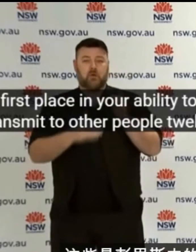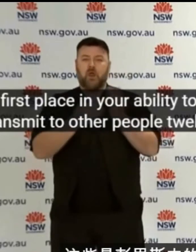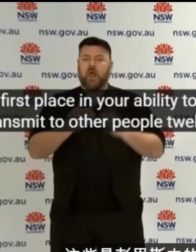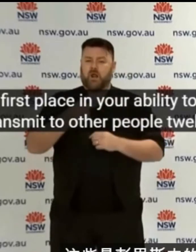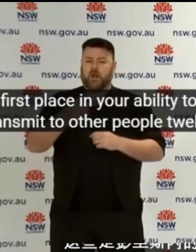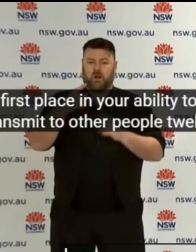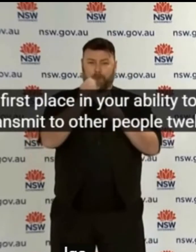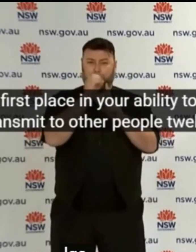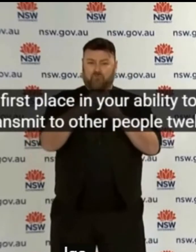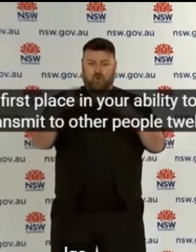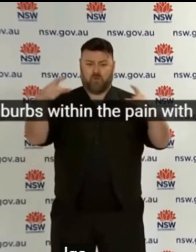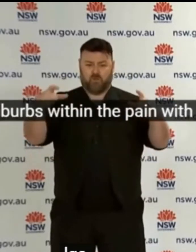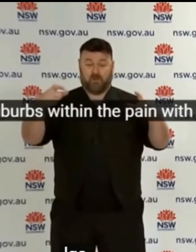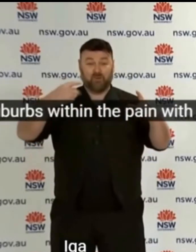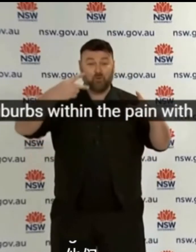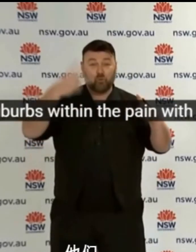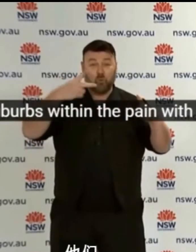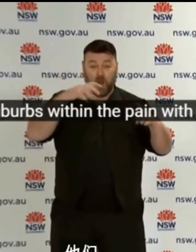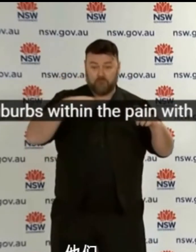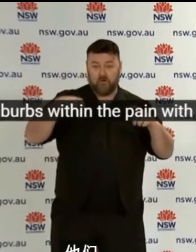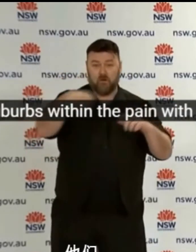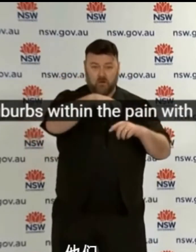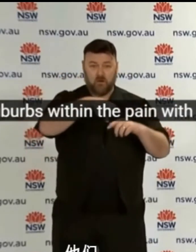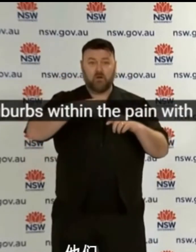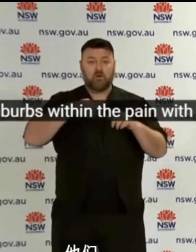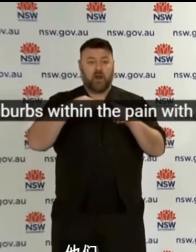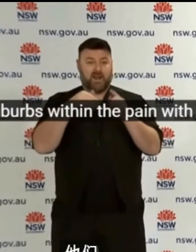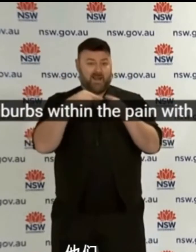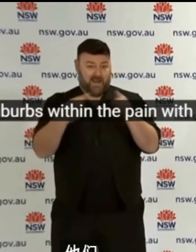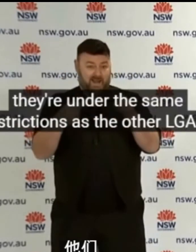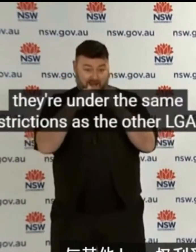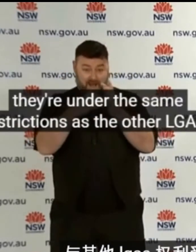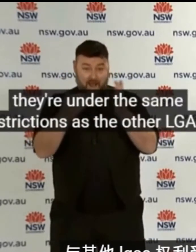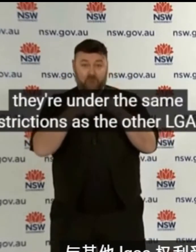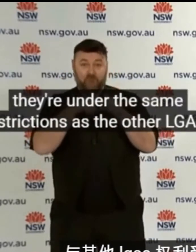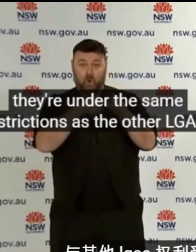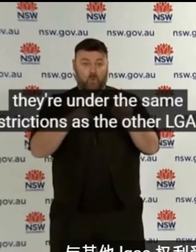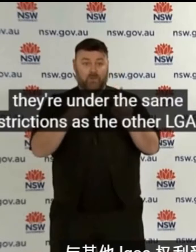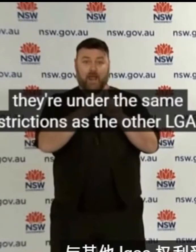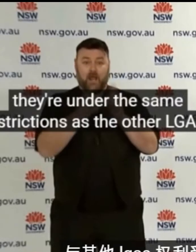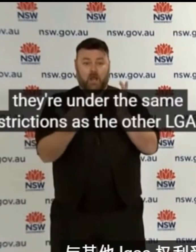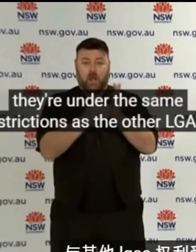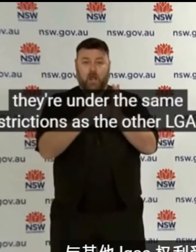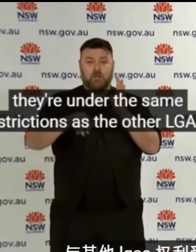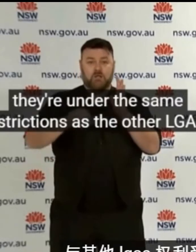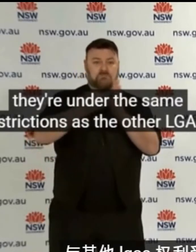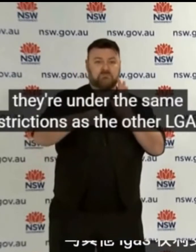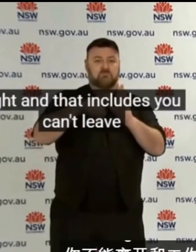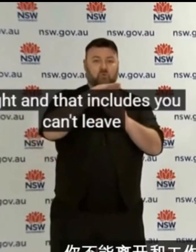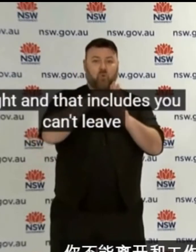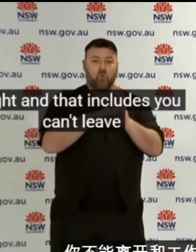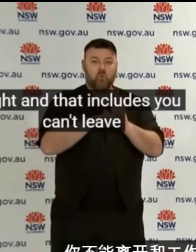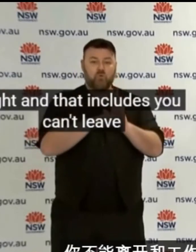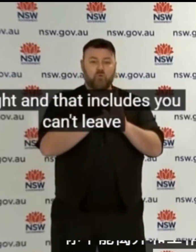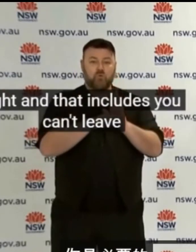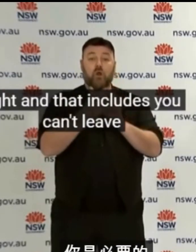LGA, they're under the same restrictions as the other LGAs, right? And that includes you can't leave for work unless you're an